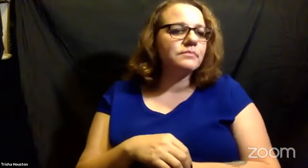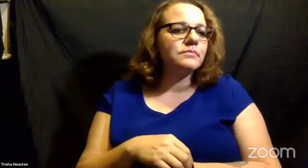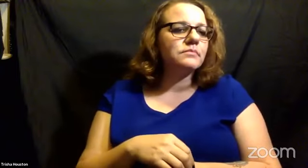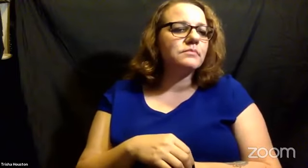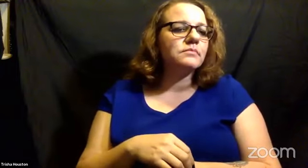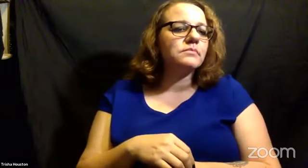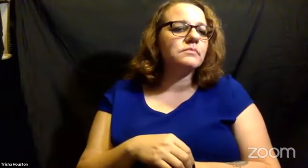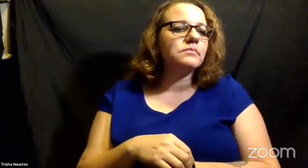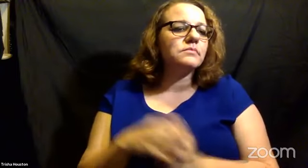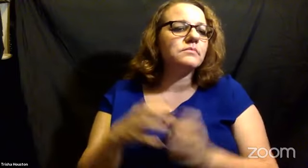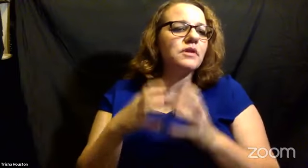This next comment is from Skippy.